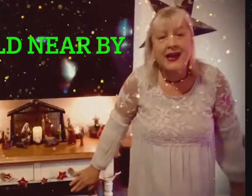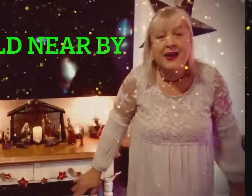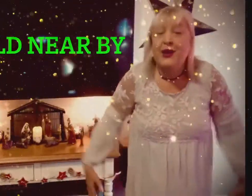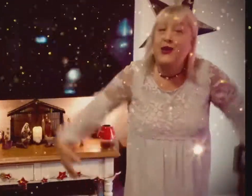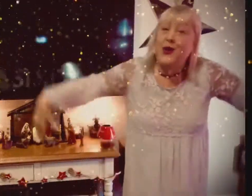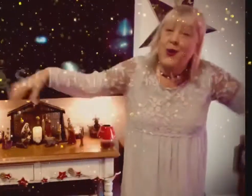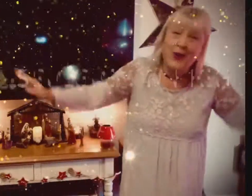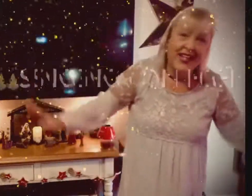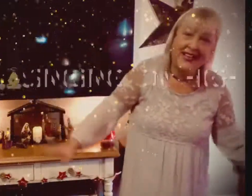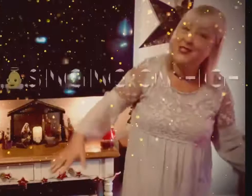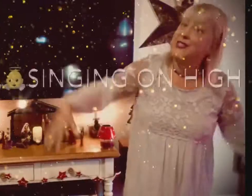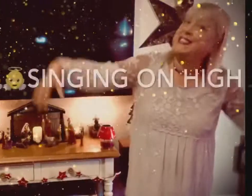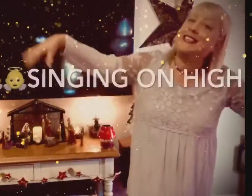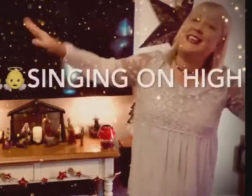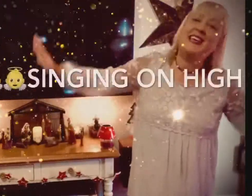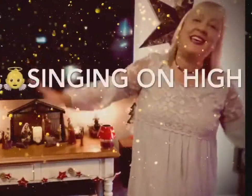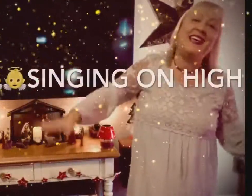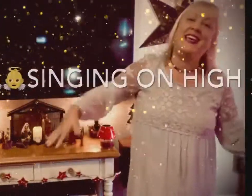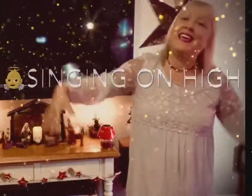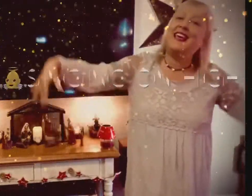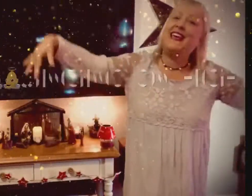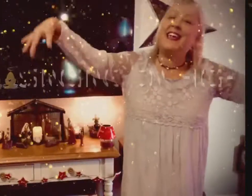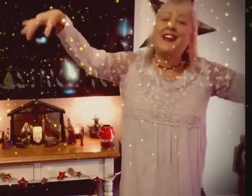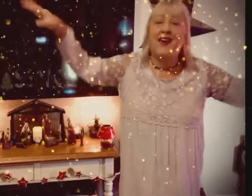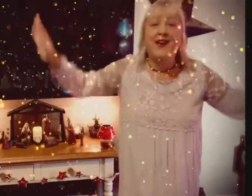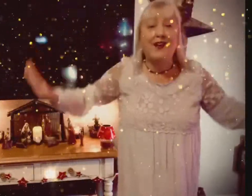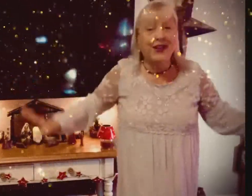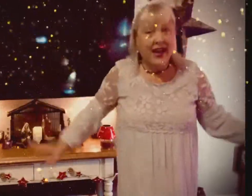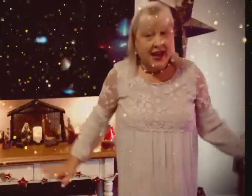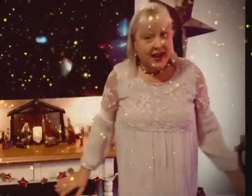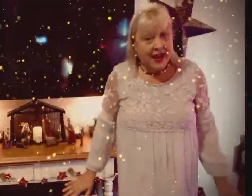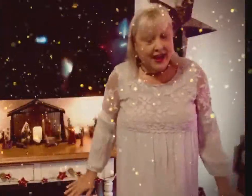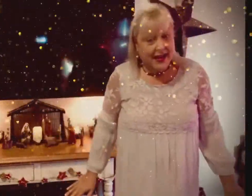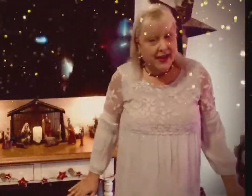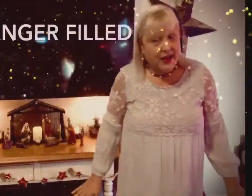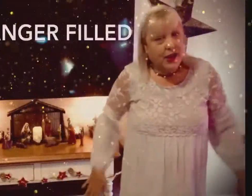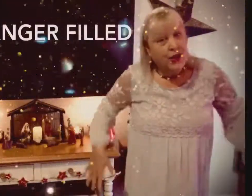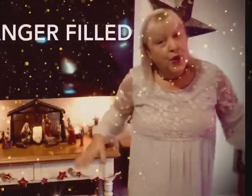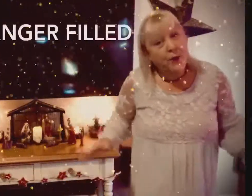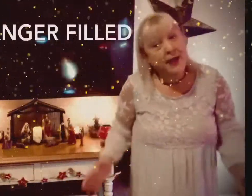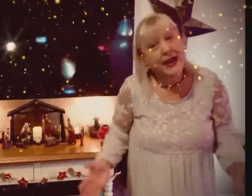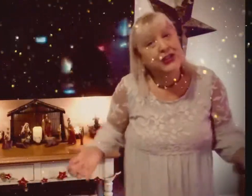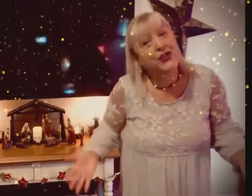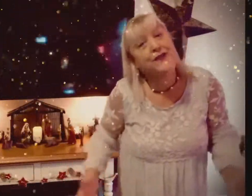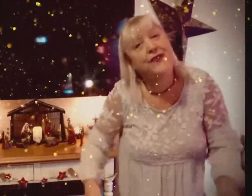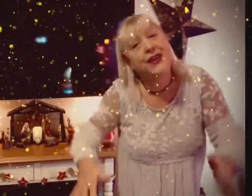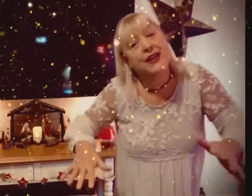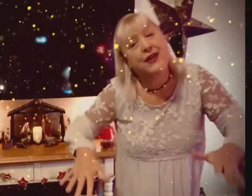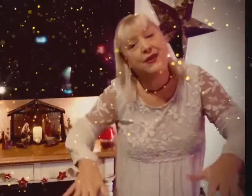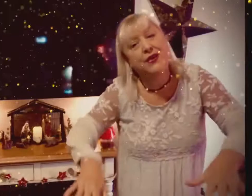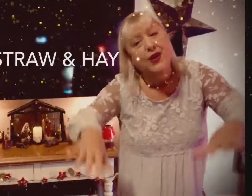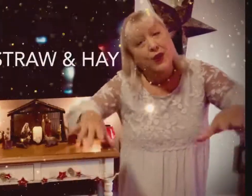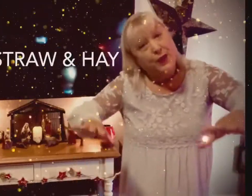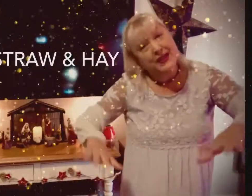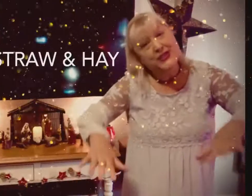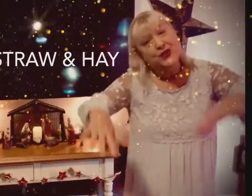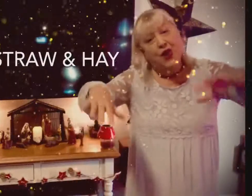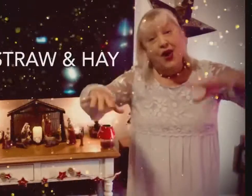no angels singing on high. No manger filled with straw and